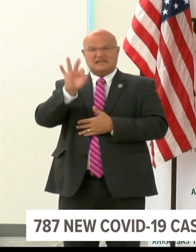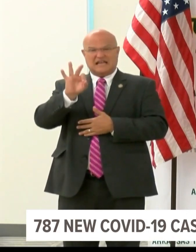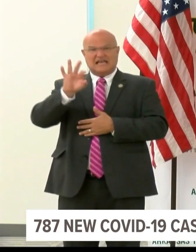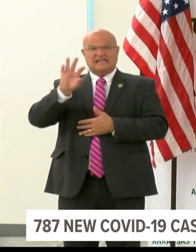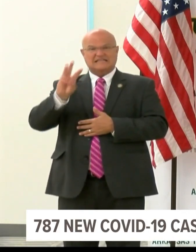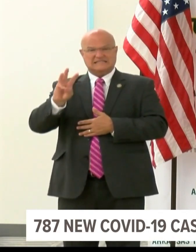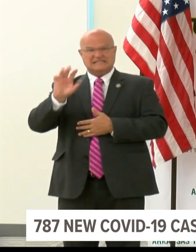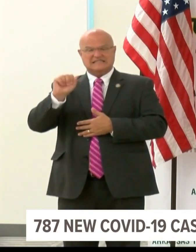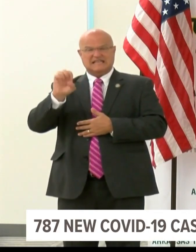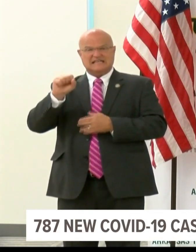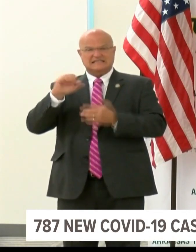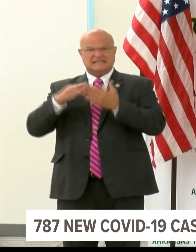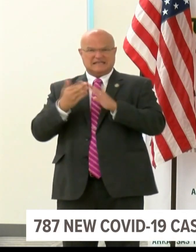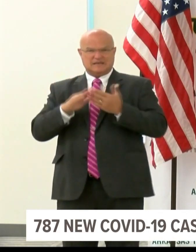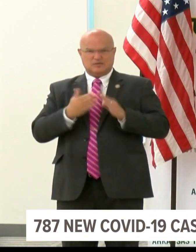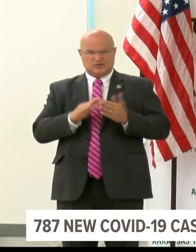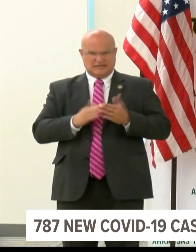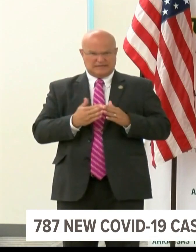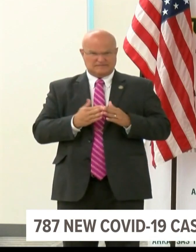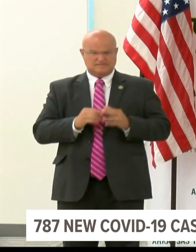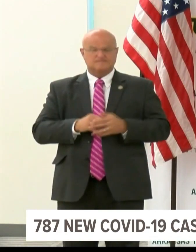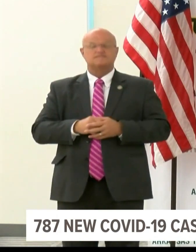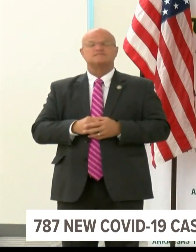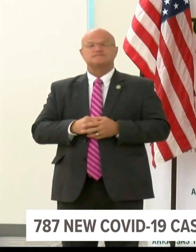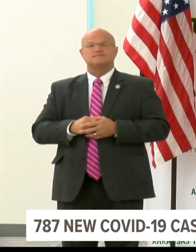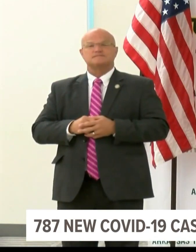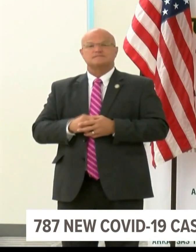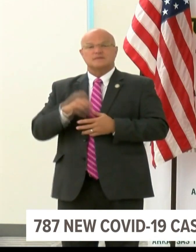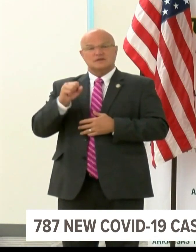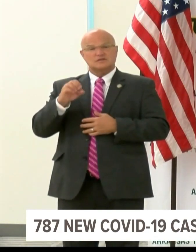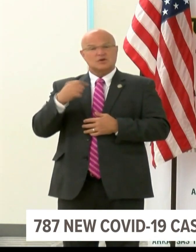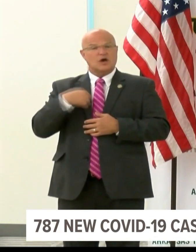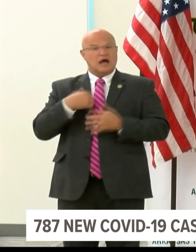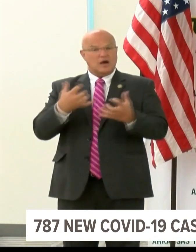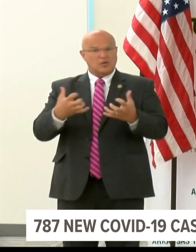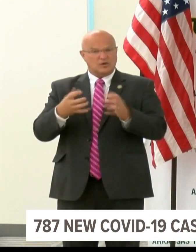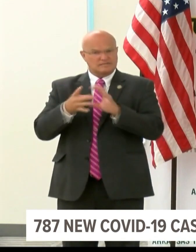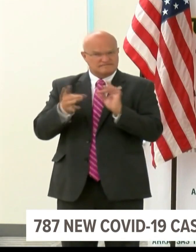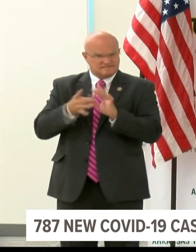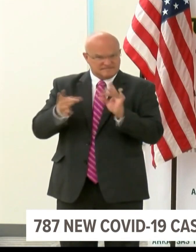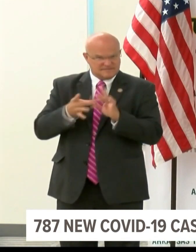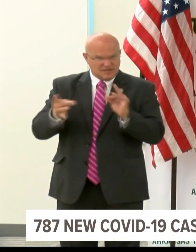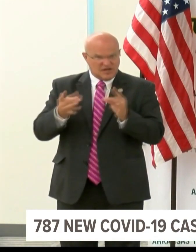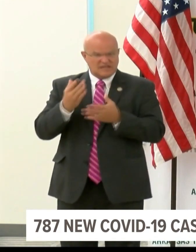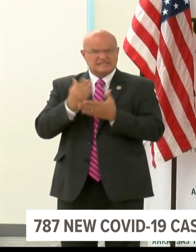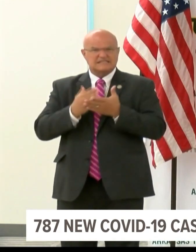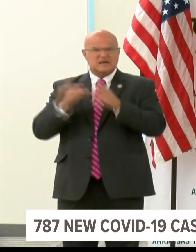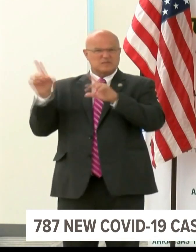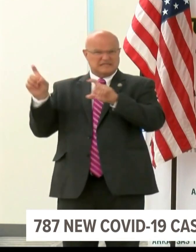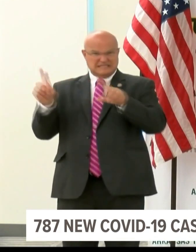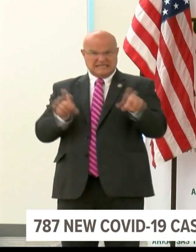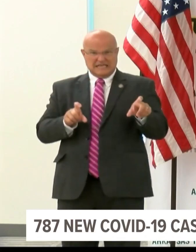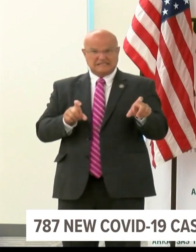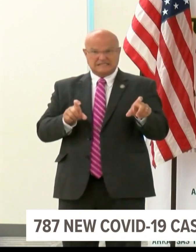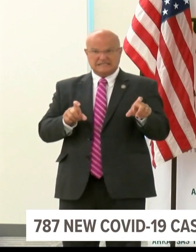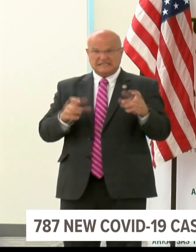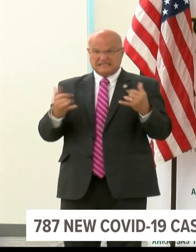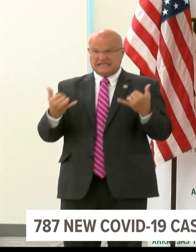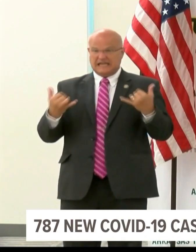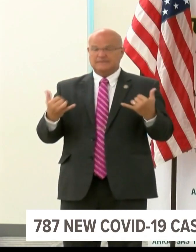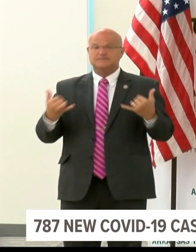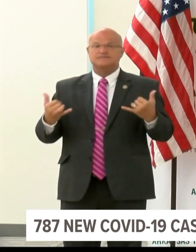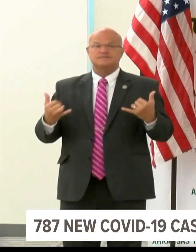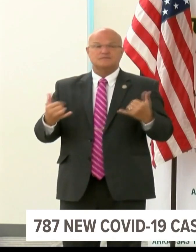6,596 cases in the community. So I wanted to talk about some of the testing